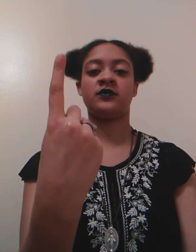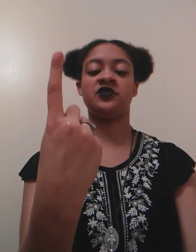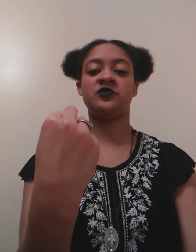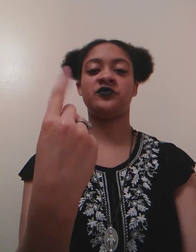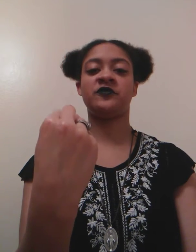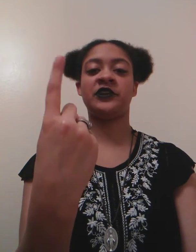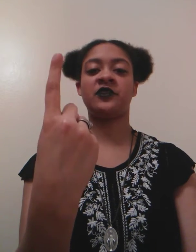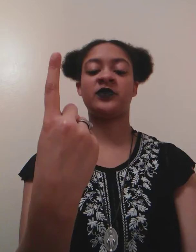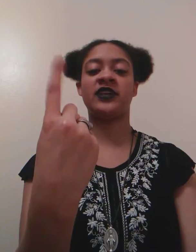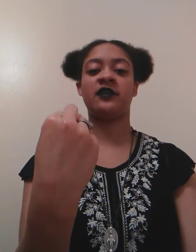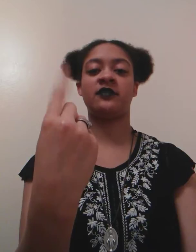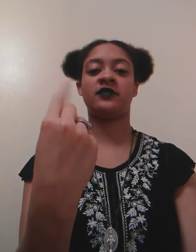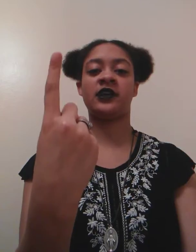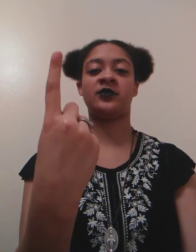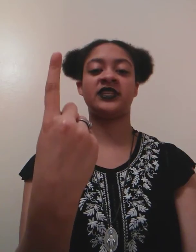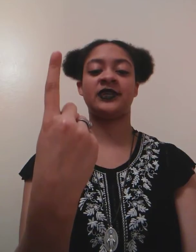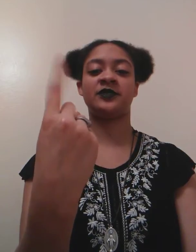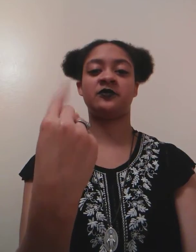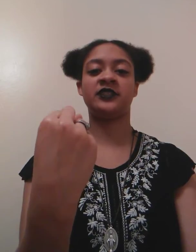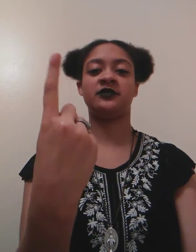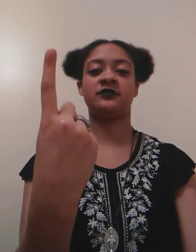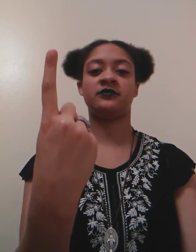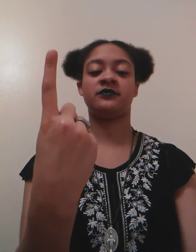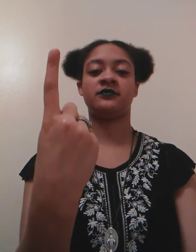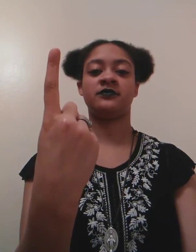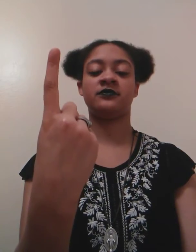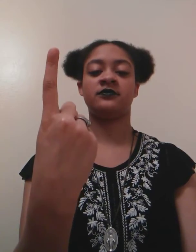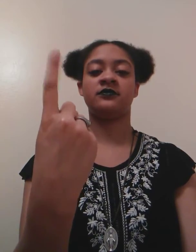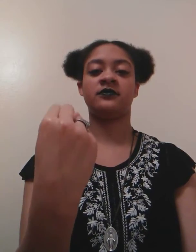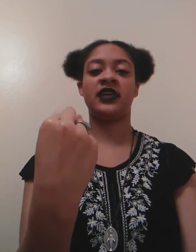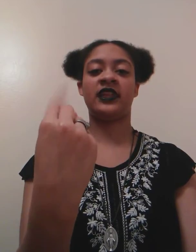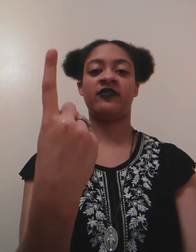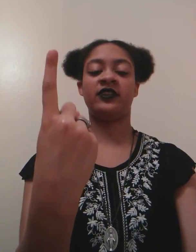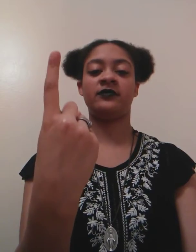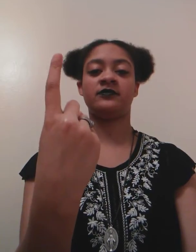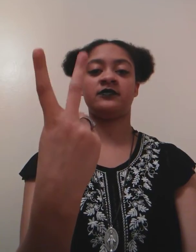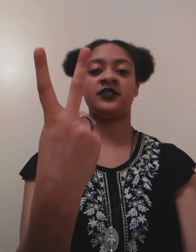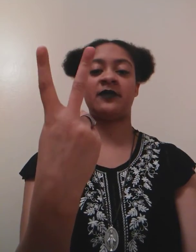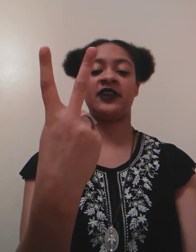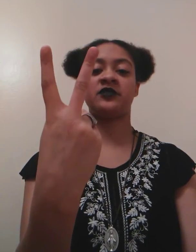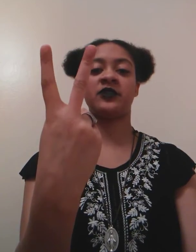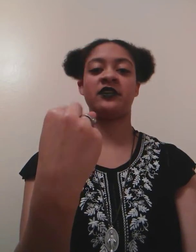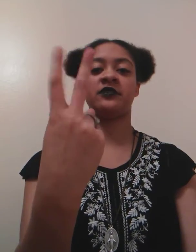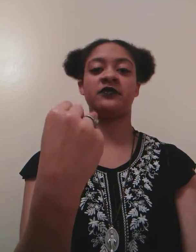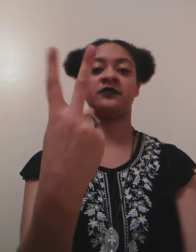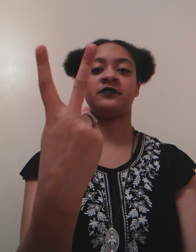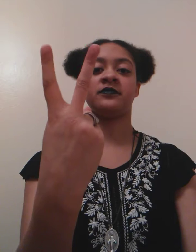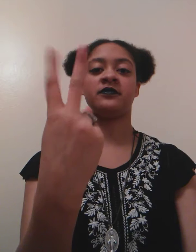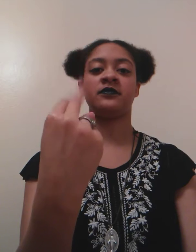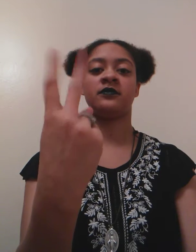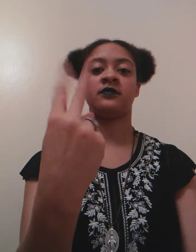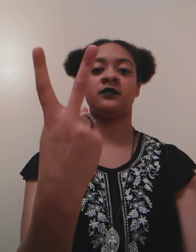Just move your finger up and down a couple of times. 1, 2. 11, same thing for 12.